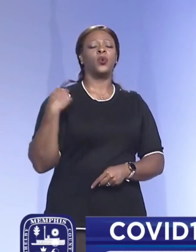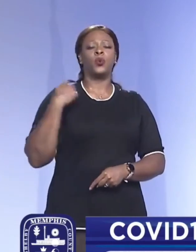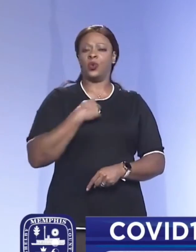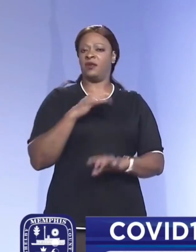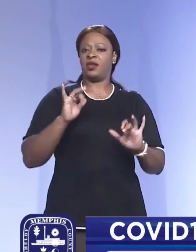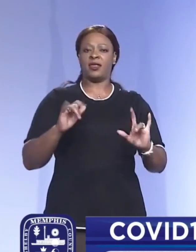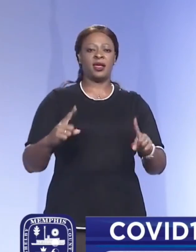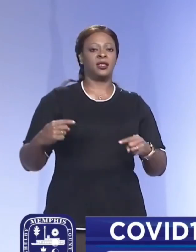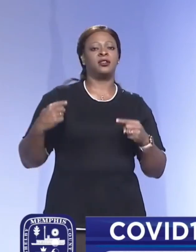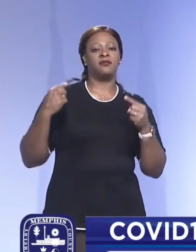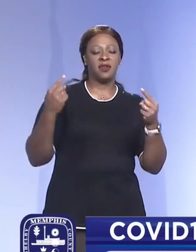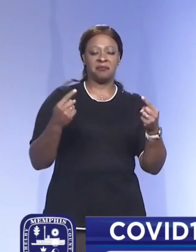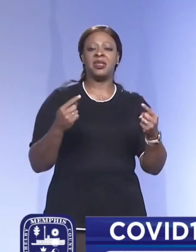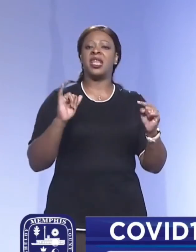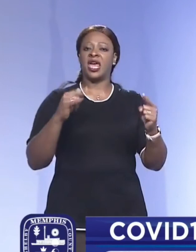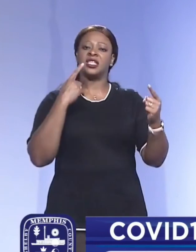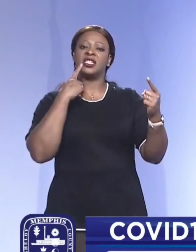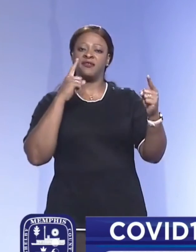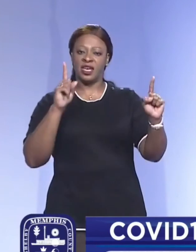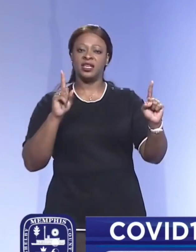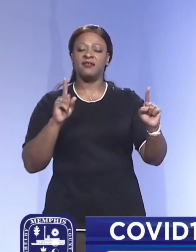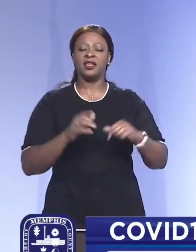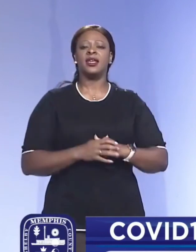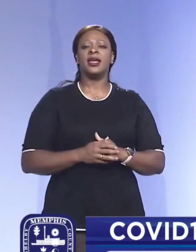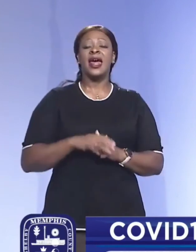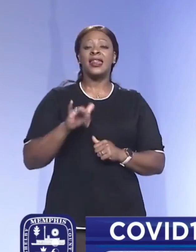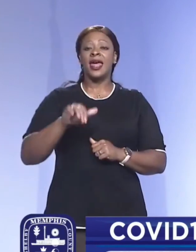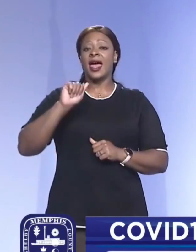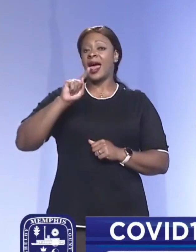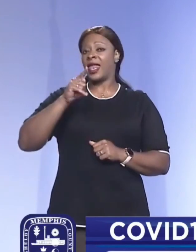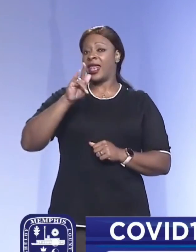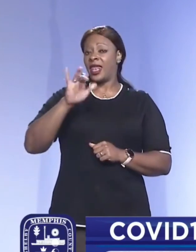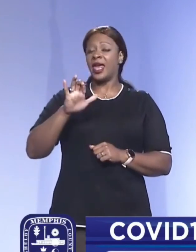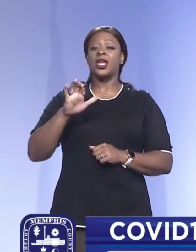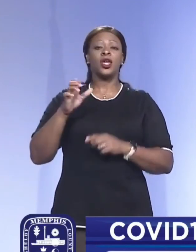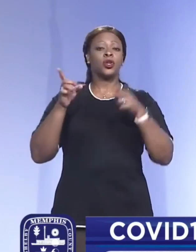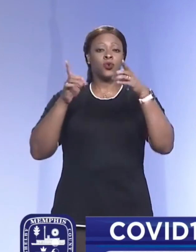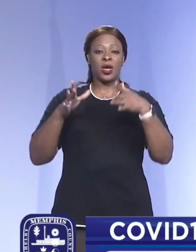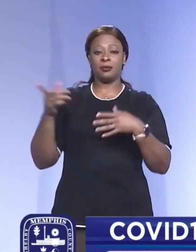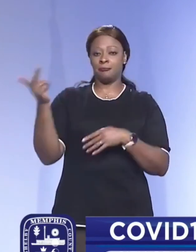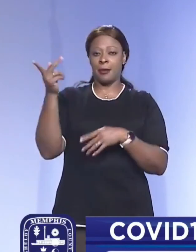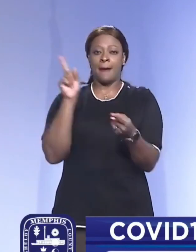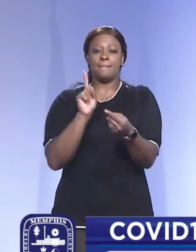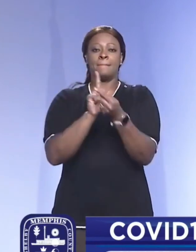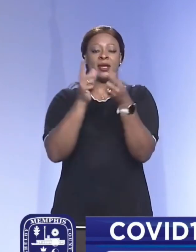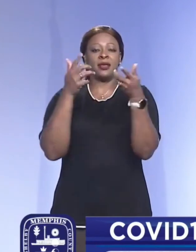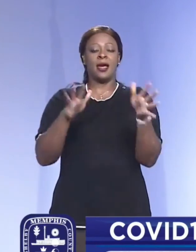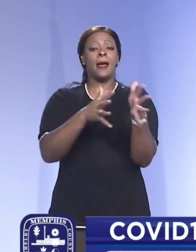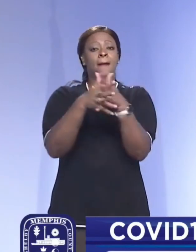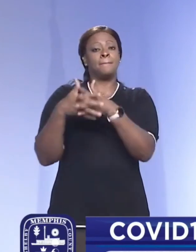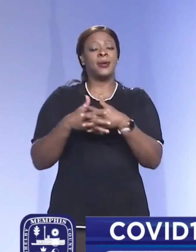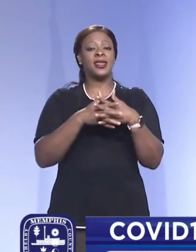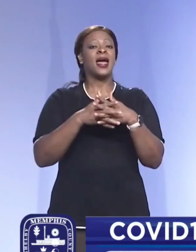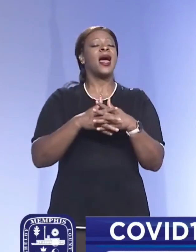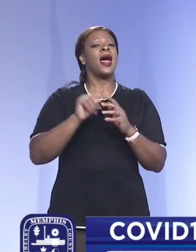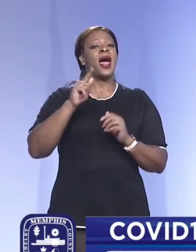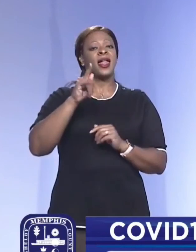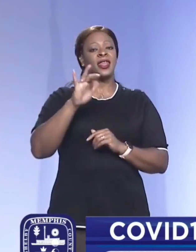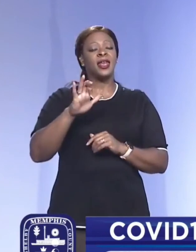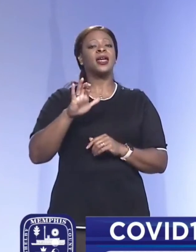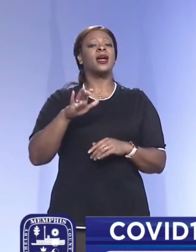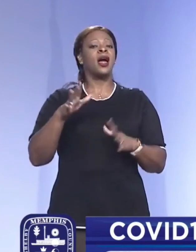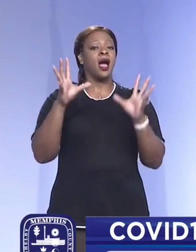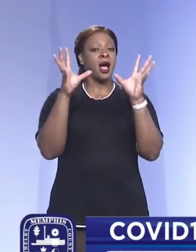that effectively. The athletic directors recently met. I will tell you that the American Athletic Conference presidents are